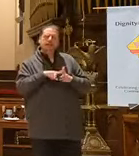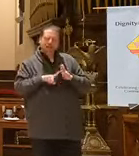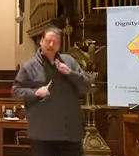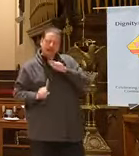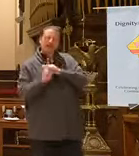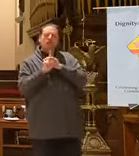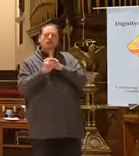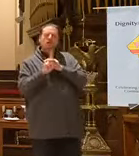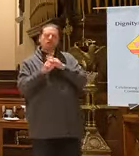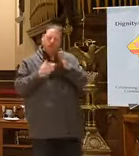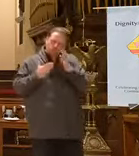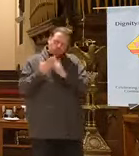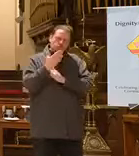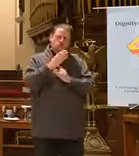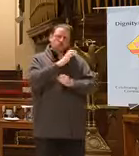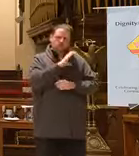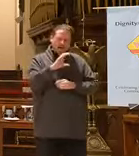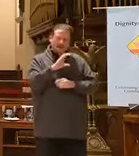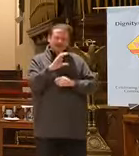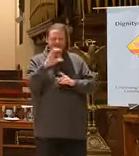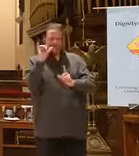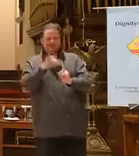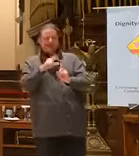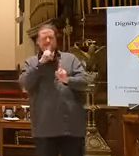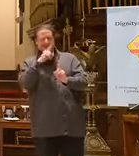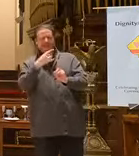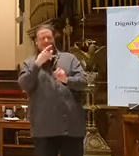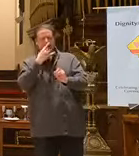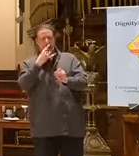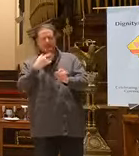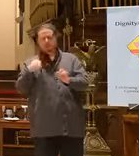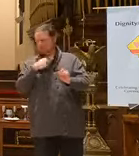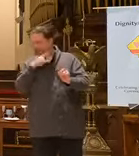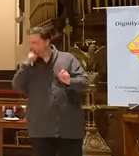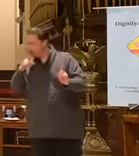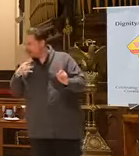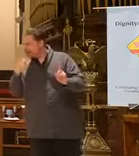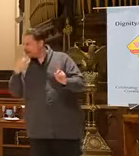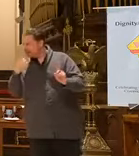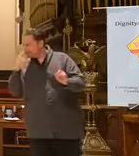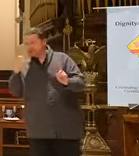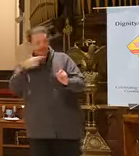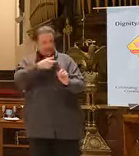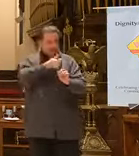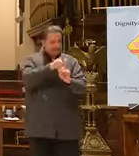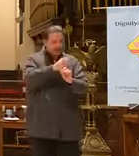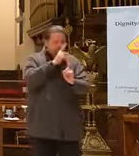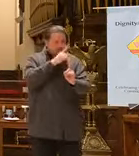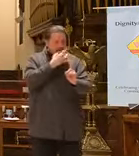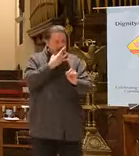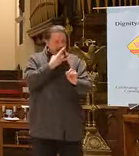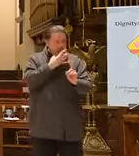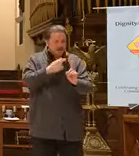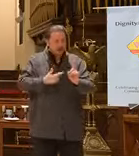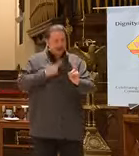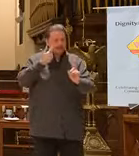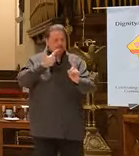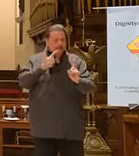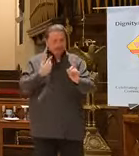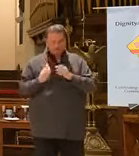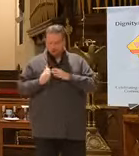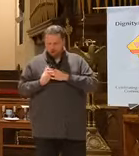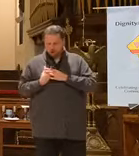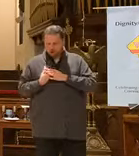through Christ, the light. We are the light because Christ is the light that lives and burns in